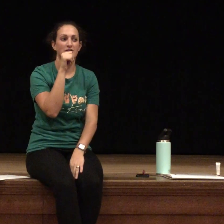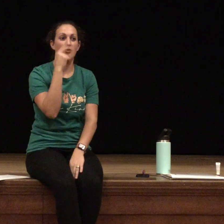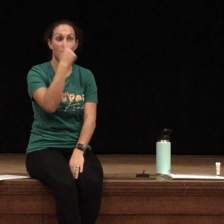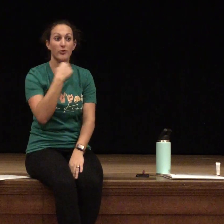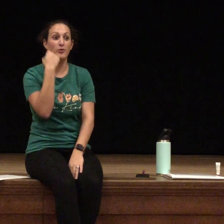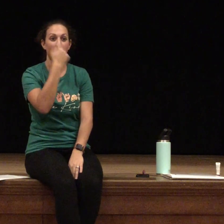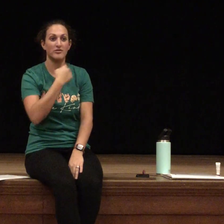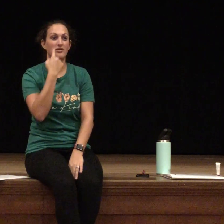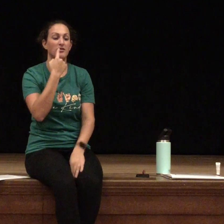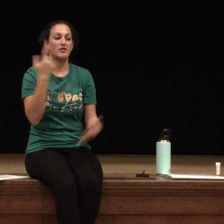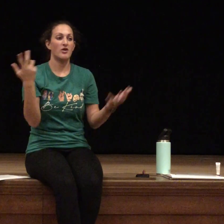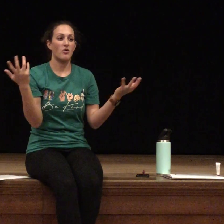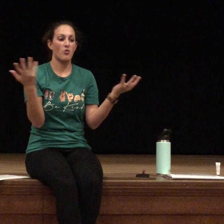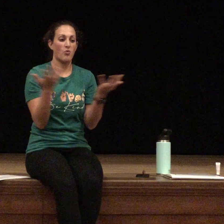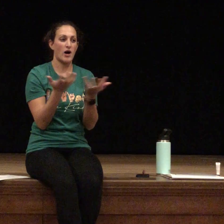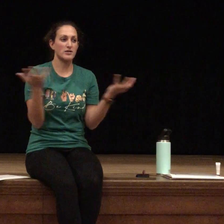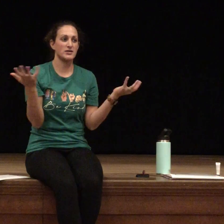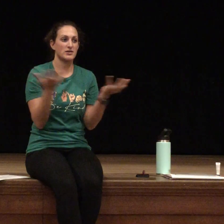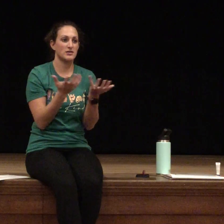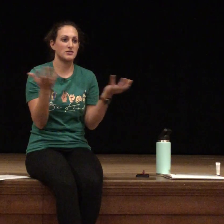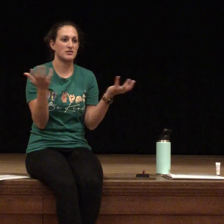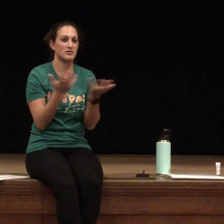or who, what,